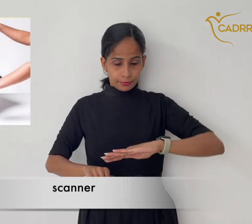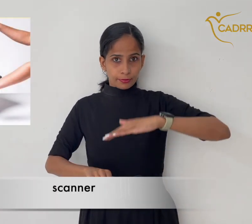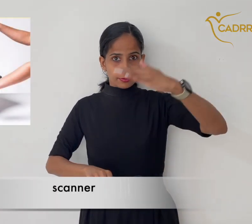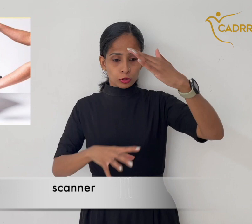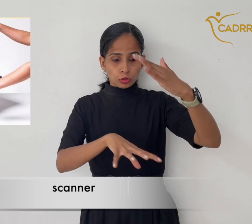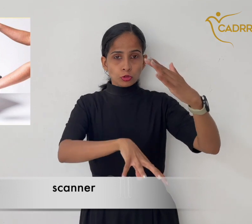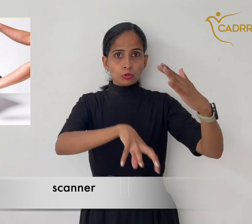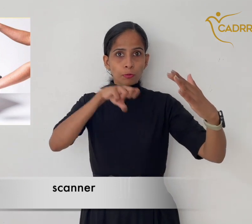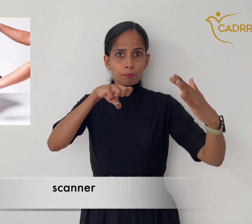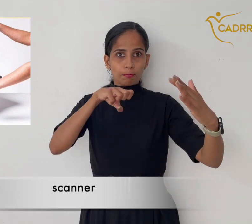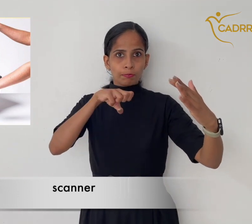Scanner.